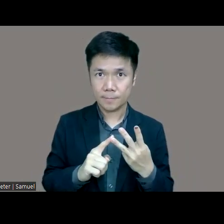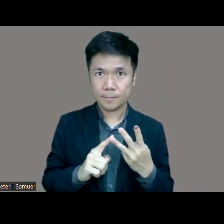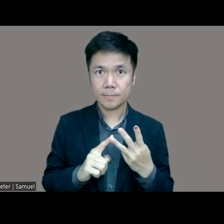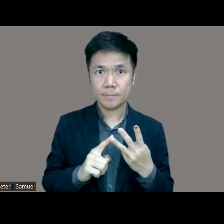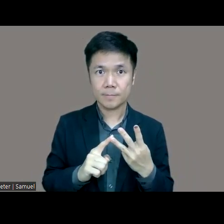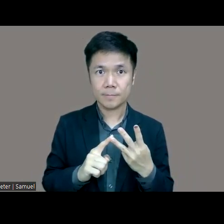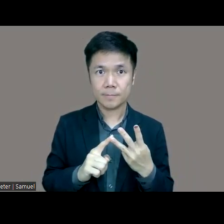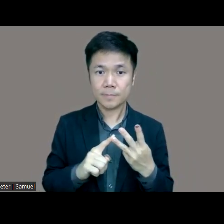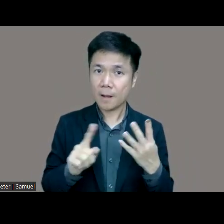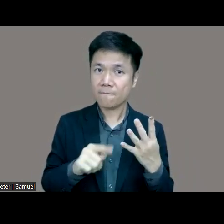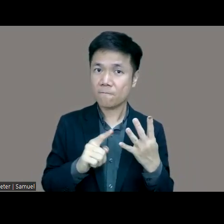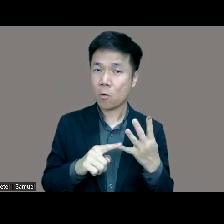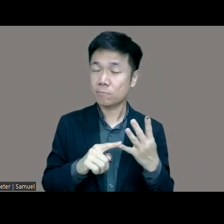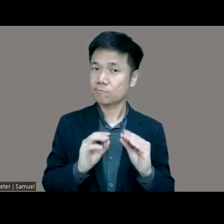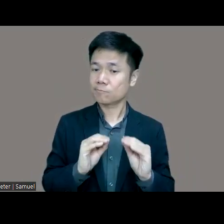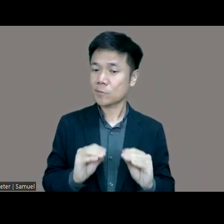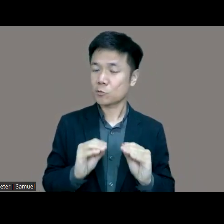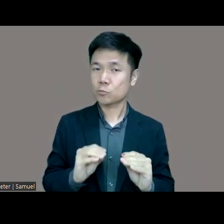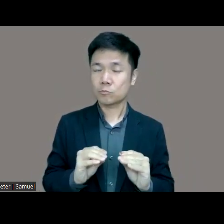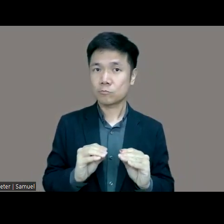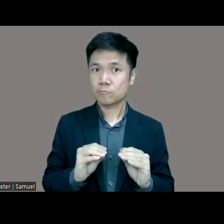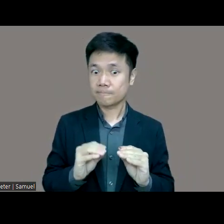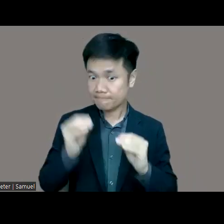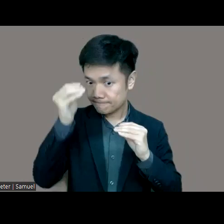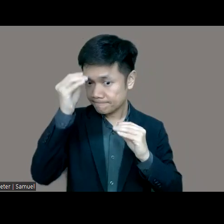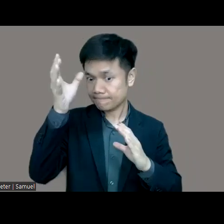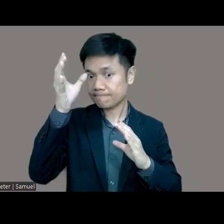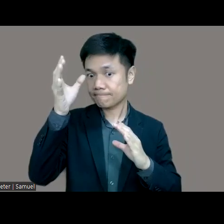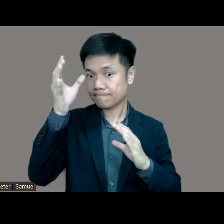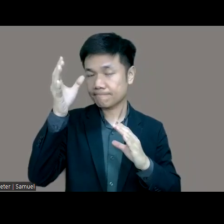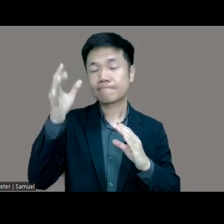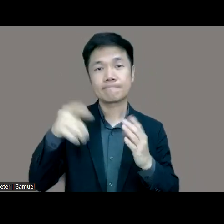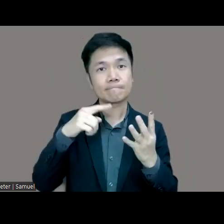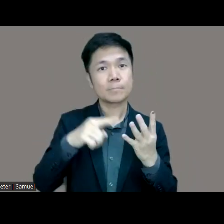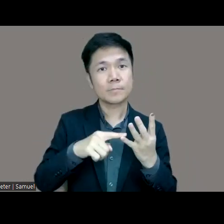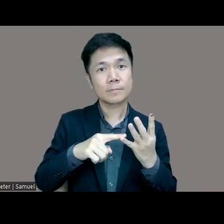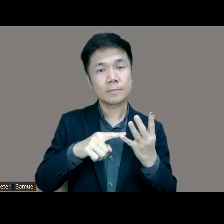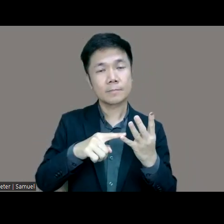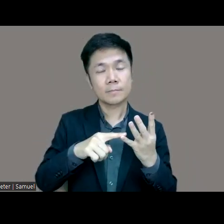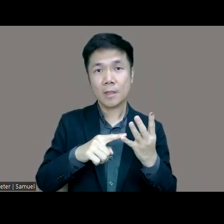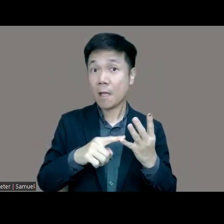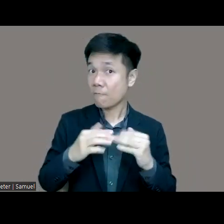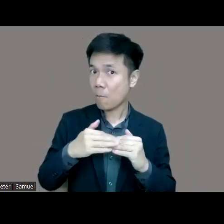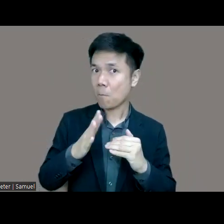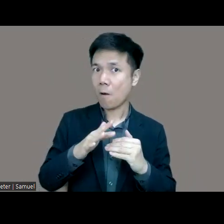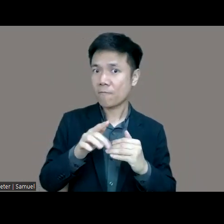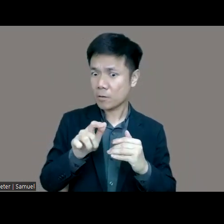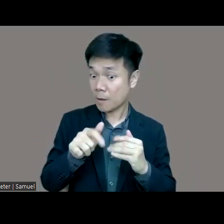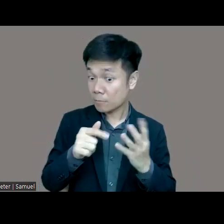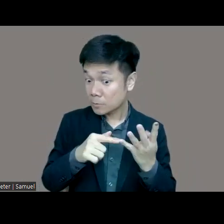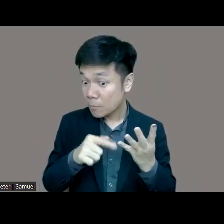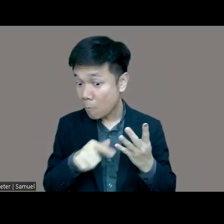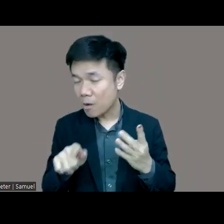Again, capacity building for organizations and giving OPDs as well the opportunity to implement projects.